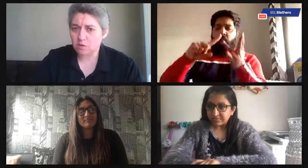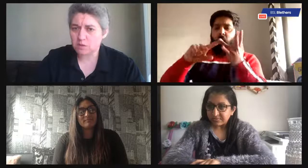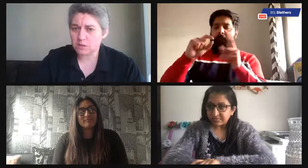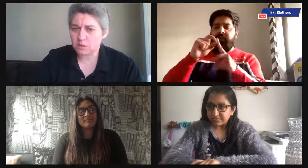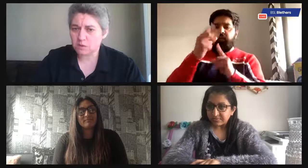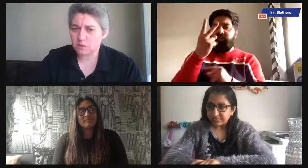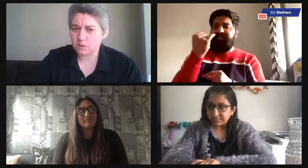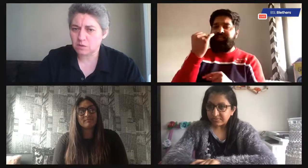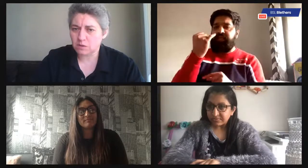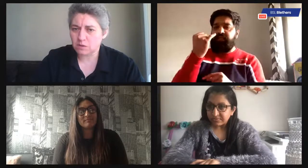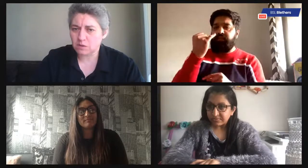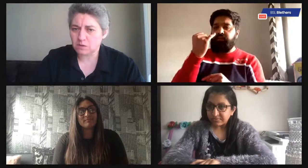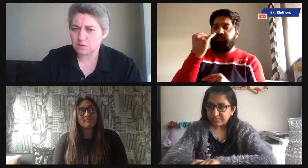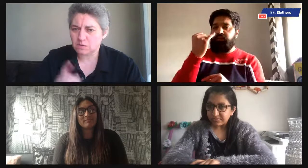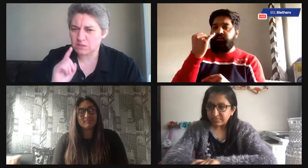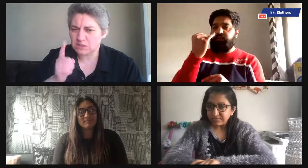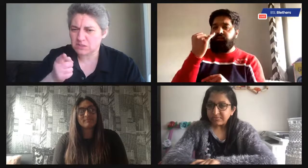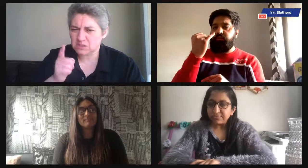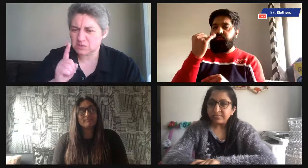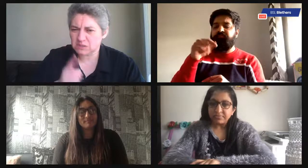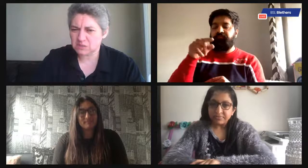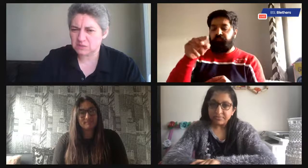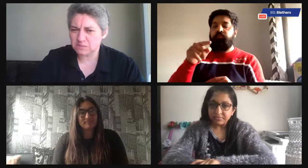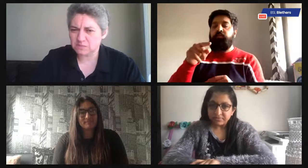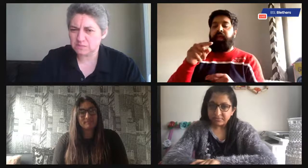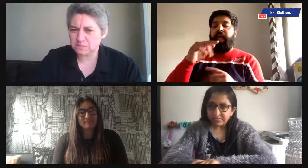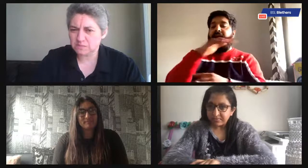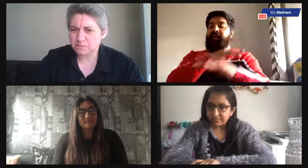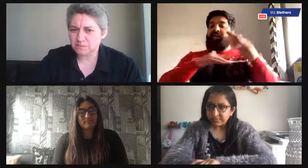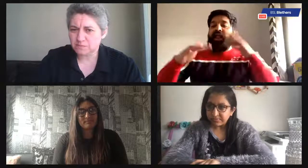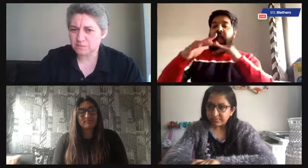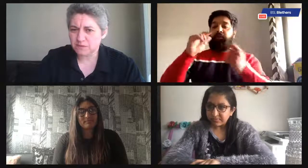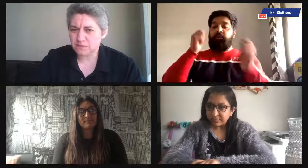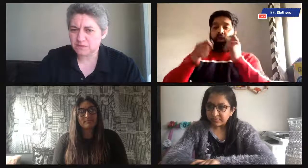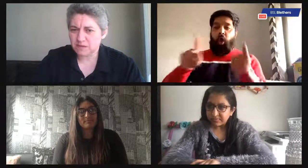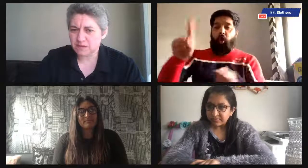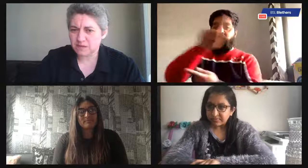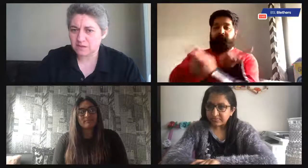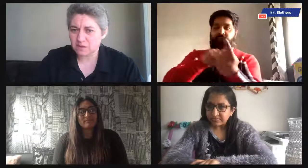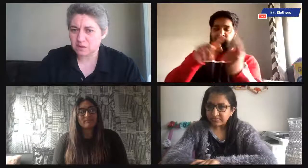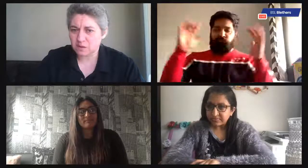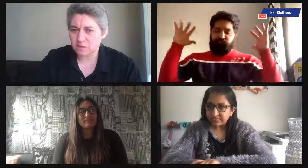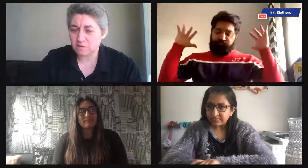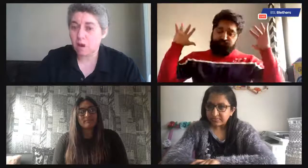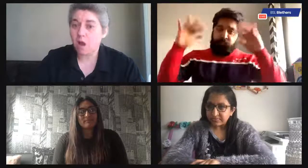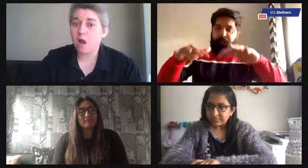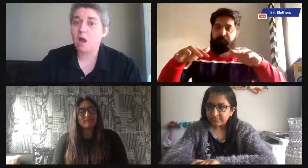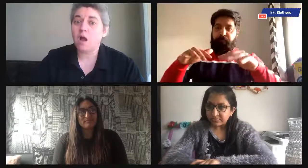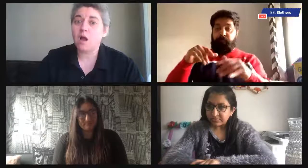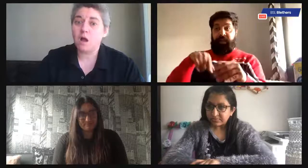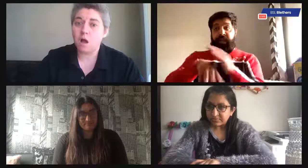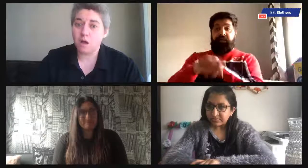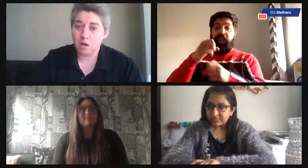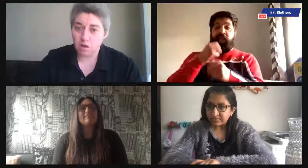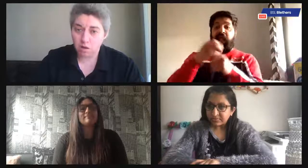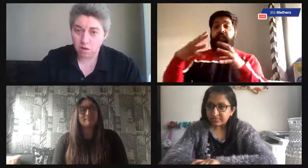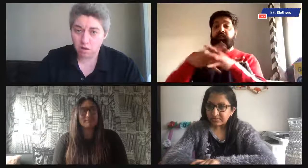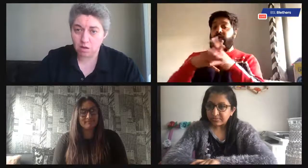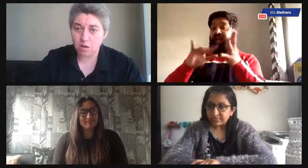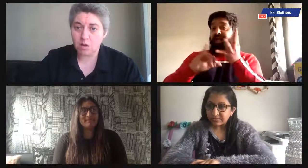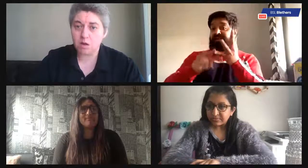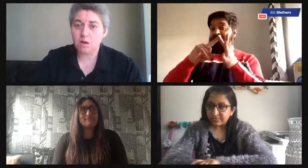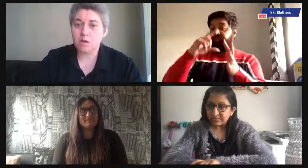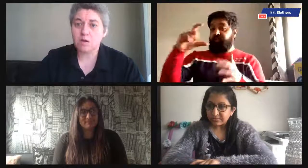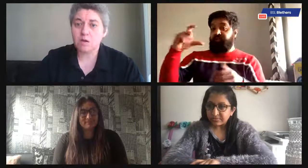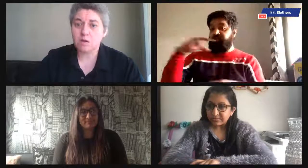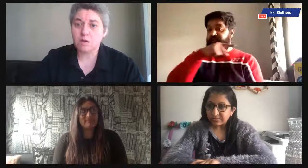because November, we're having the COP26 conference. What's the COP26? It's the